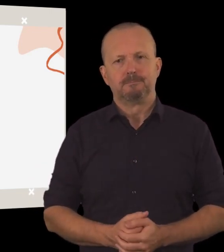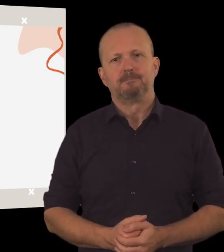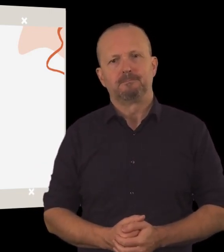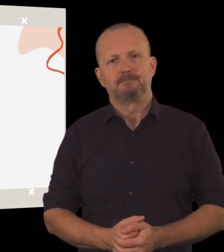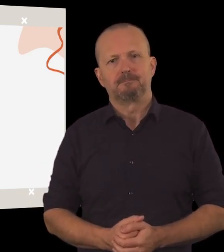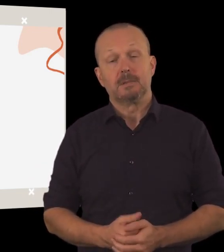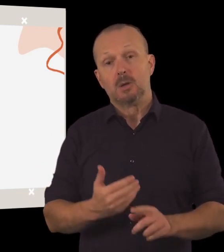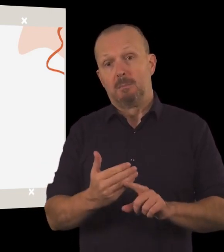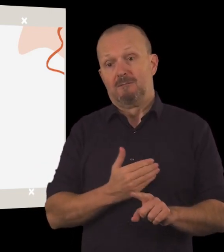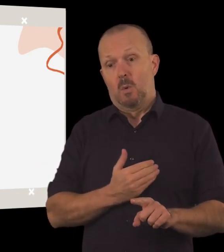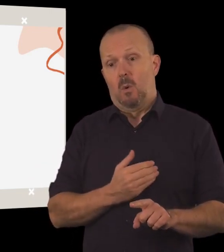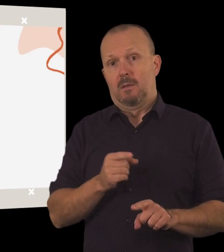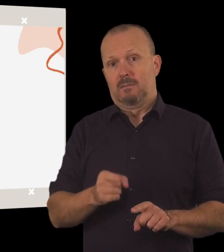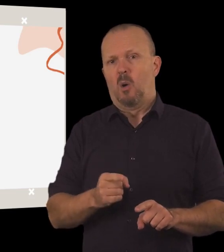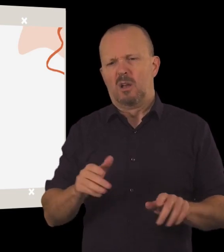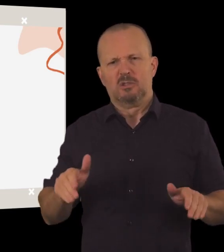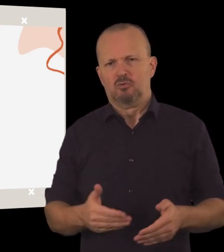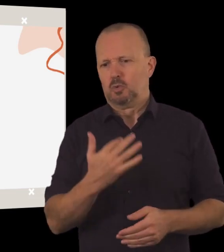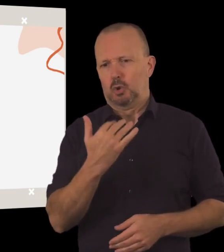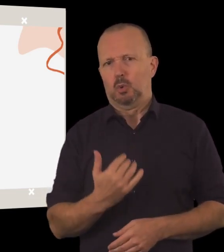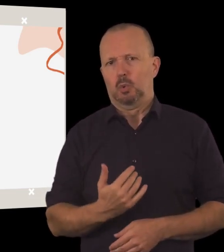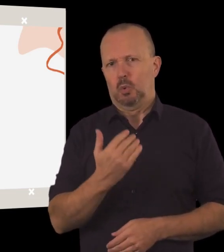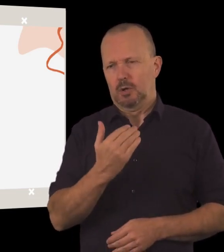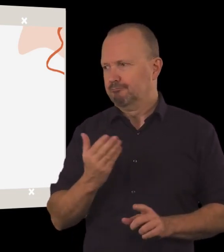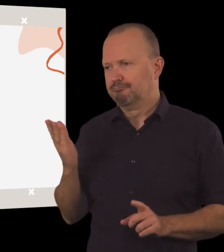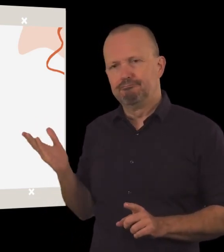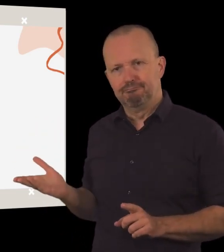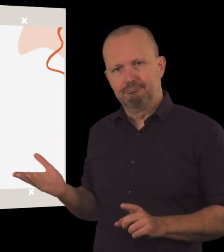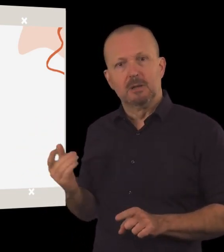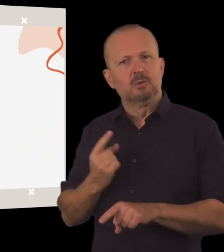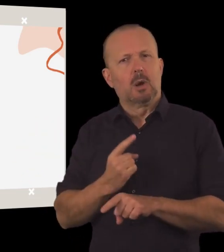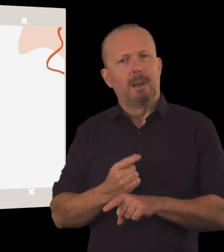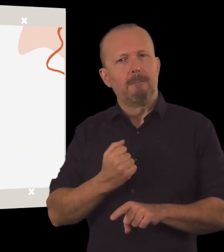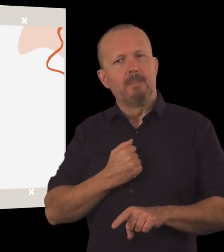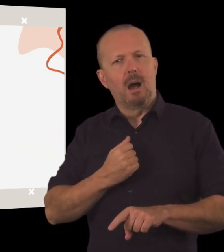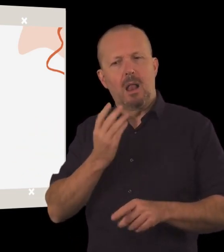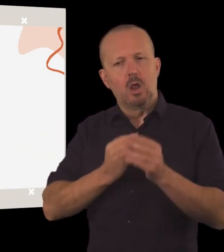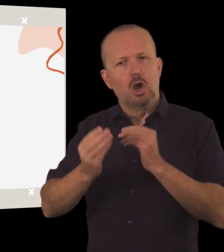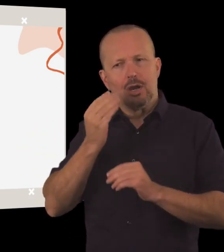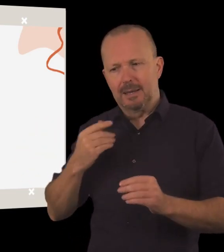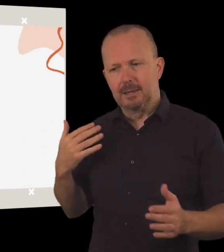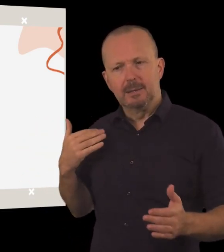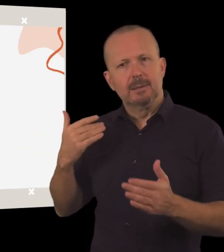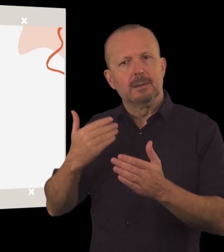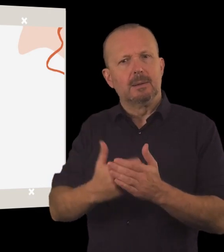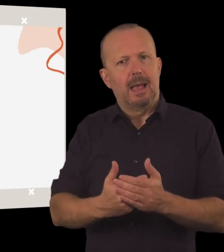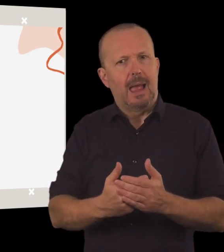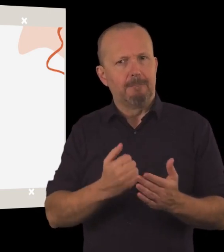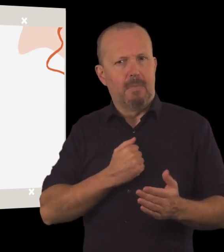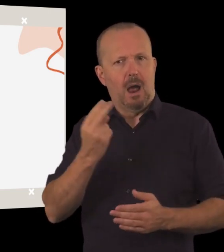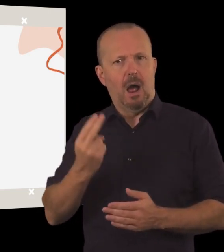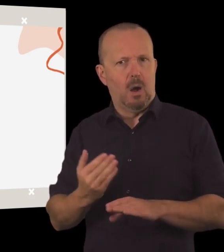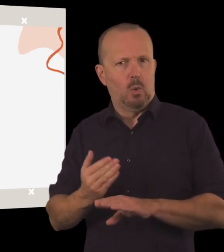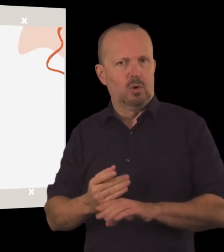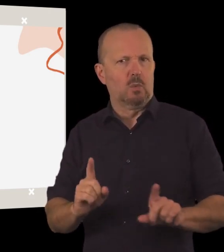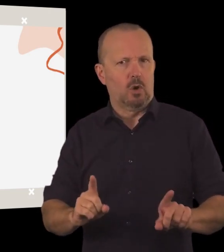So before I get into this topic, I would like to introduce myself and talk a little bit about my journey and my creative mahi toi